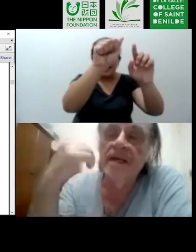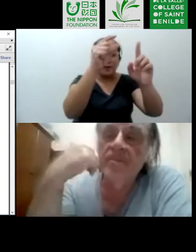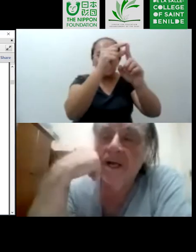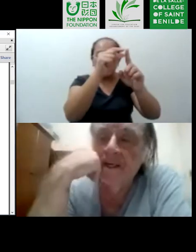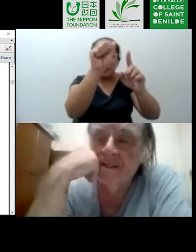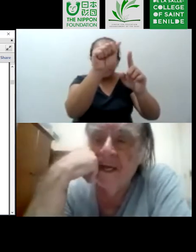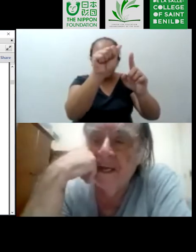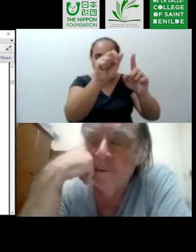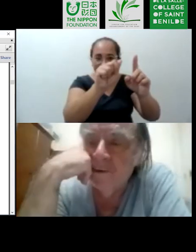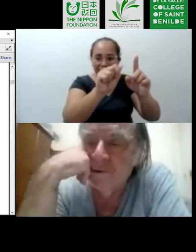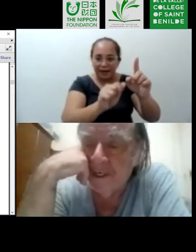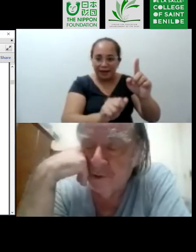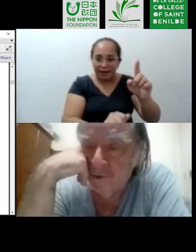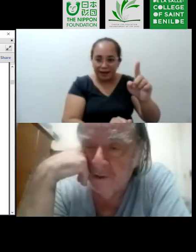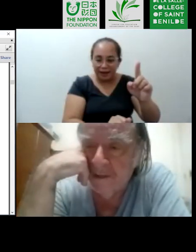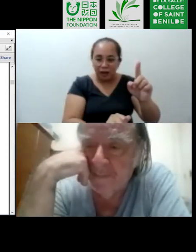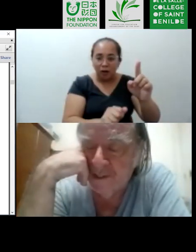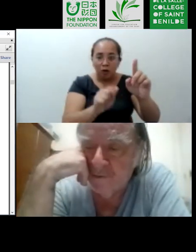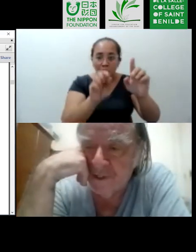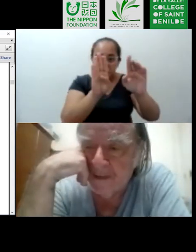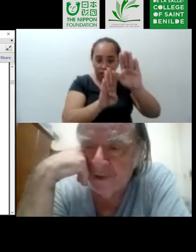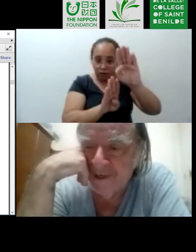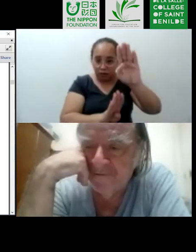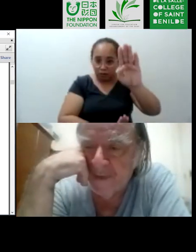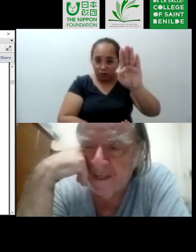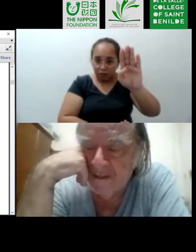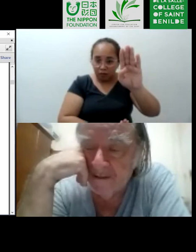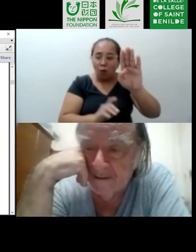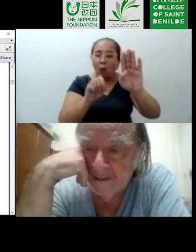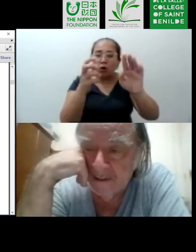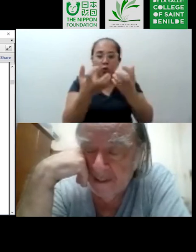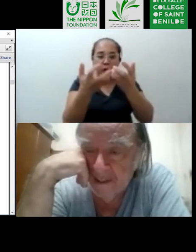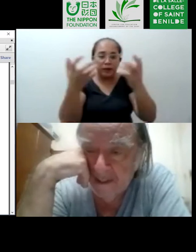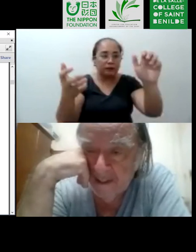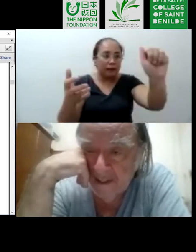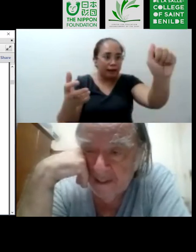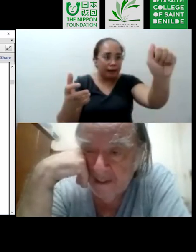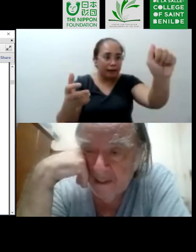on the same line as A, or would you make sure that B's were separated from A's?